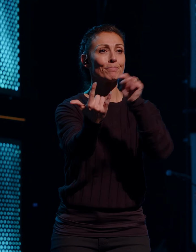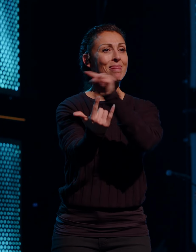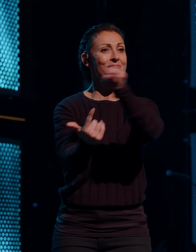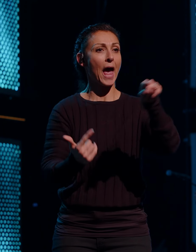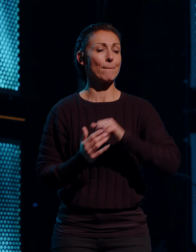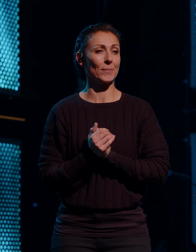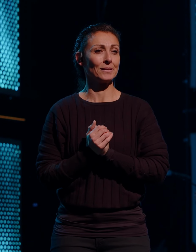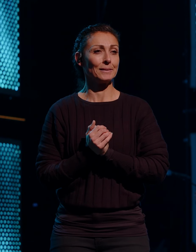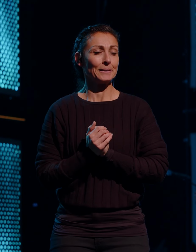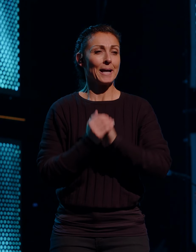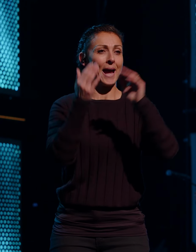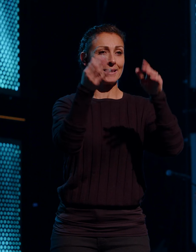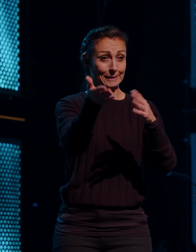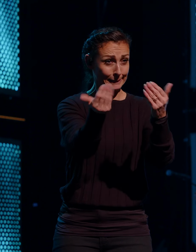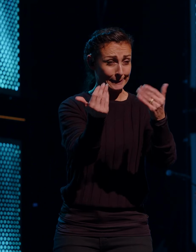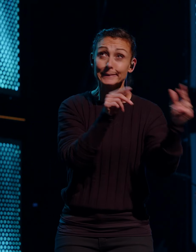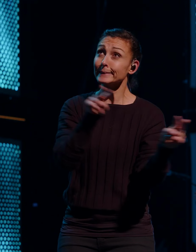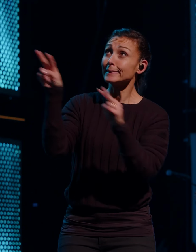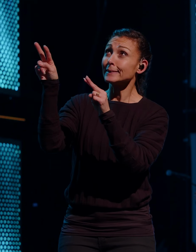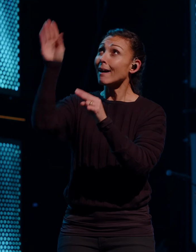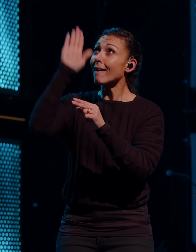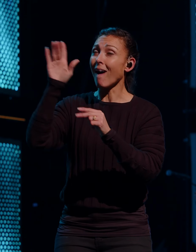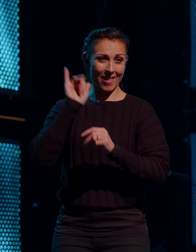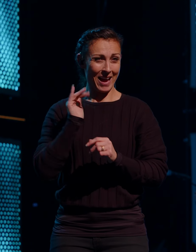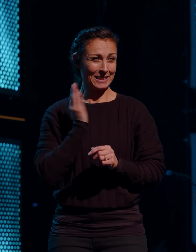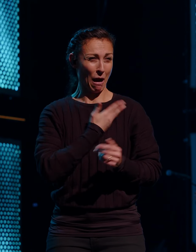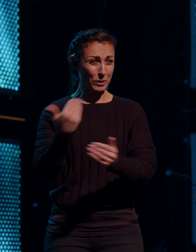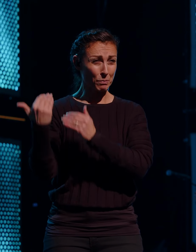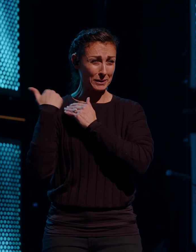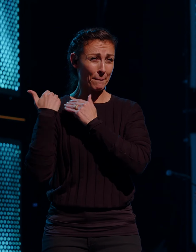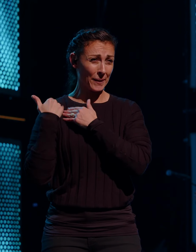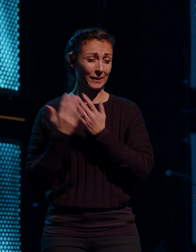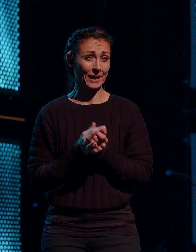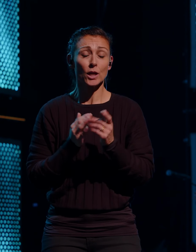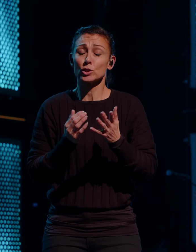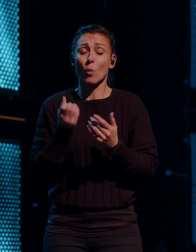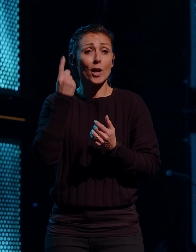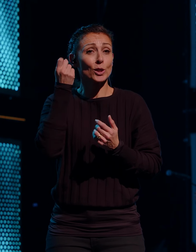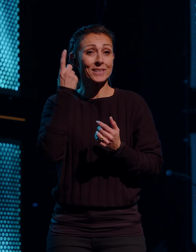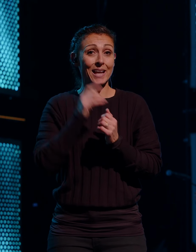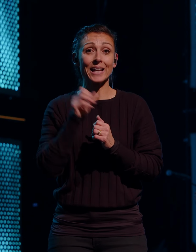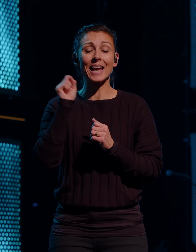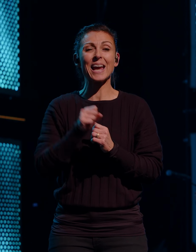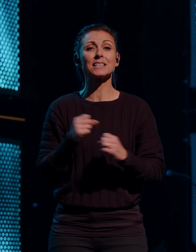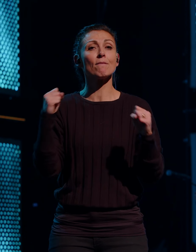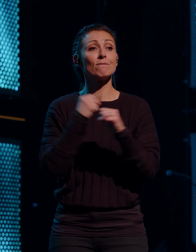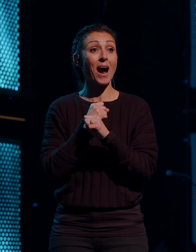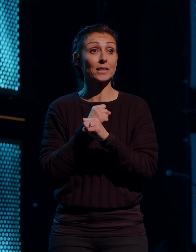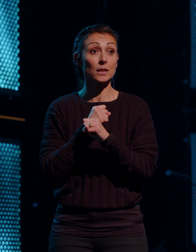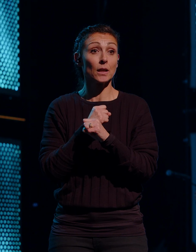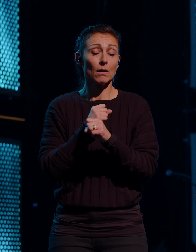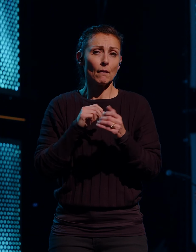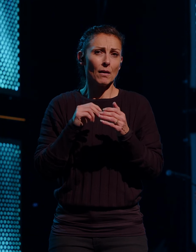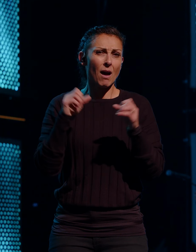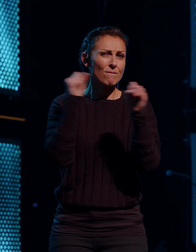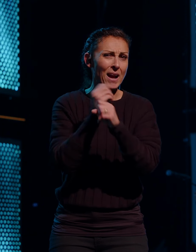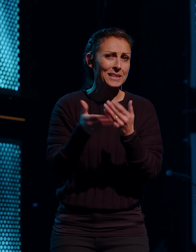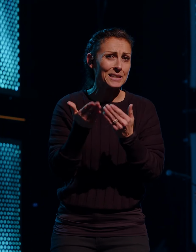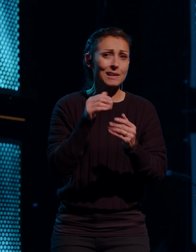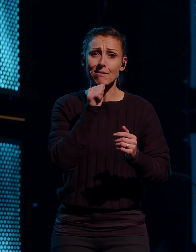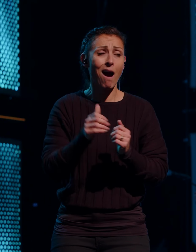it's because you are. And because it's a fight. It even says in 6:12, for our fight. Like, there's going to be a fight. There's going to